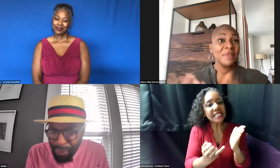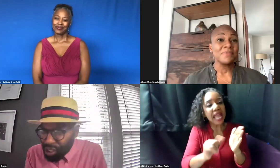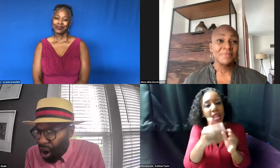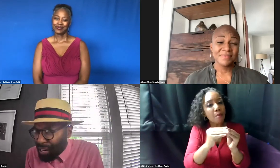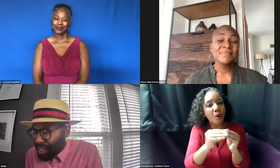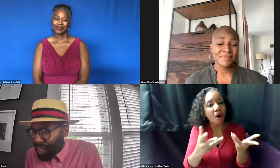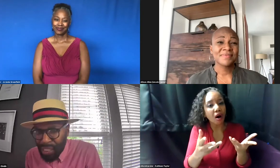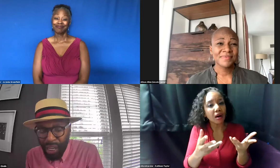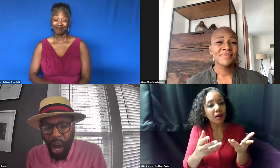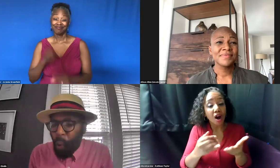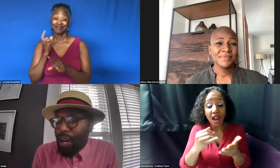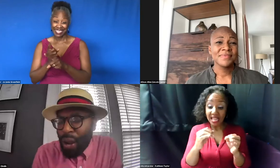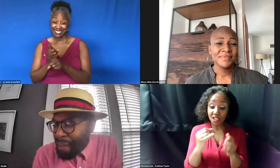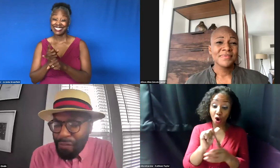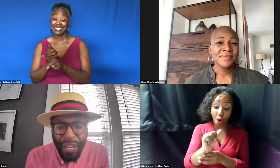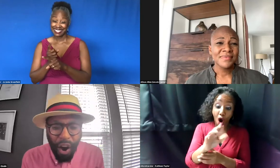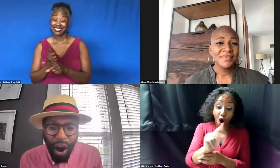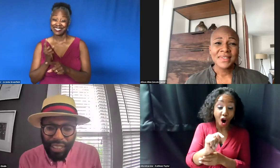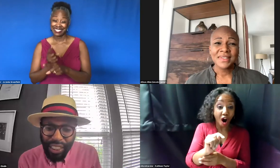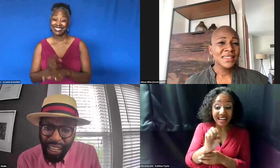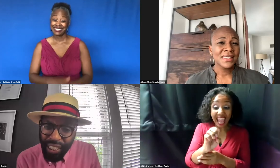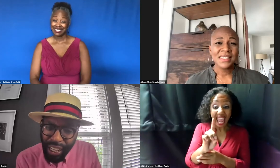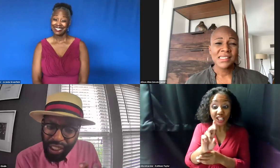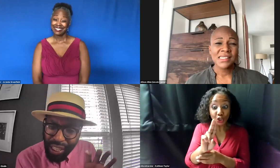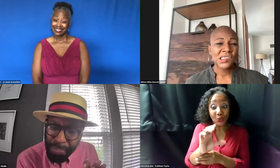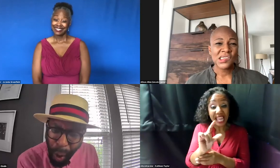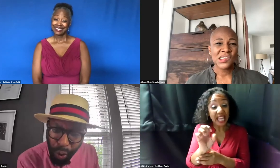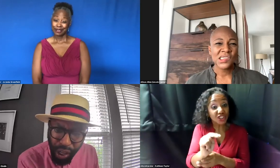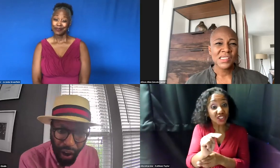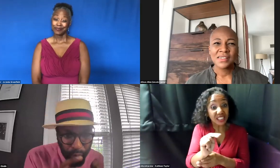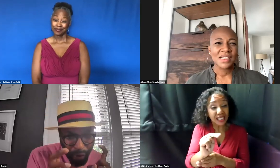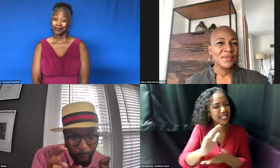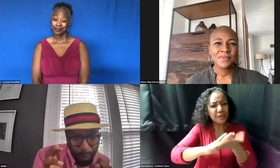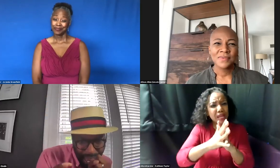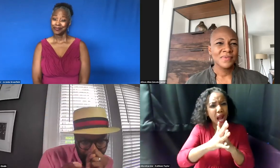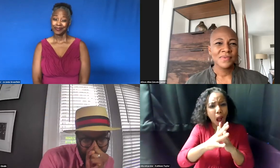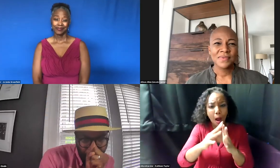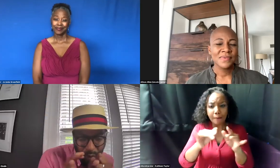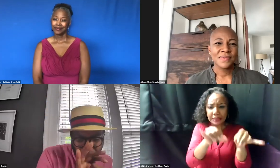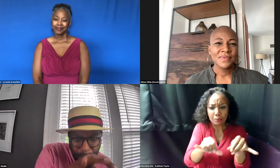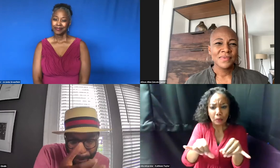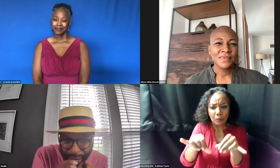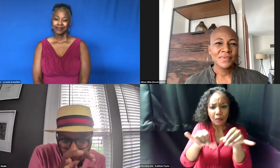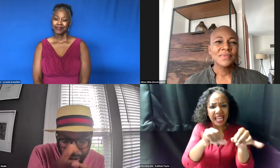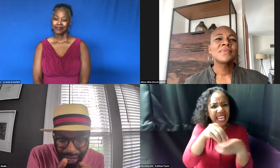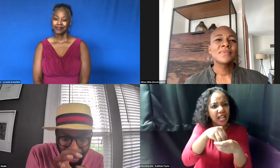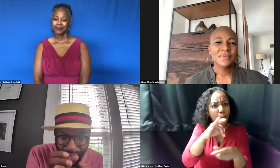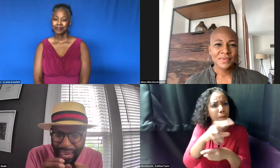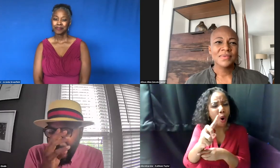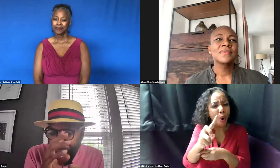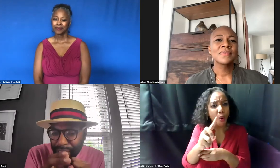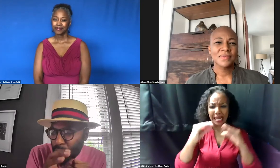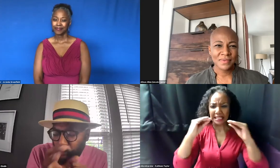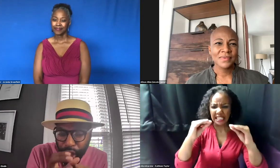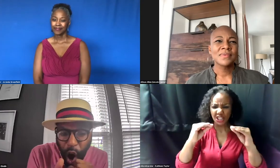It's like, wait, this is arts education. We don't have to fit arts education into this mold of what folks think curriculum and pedagogy and look